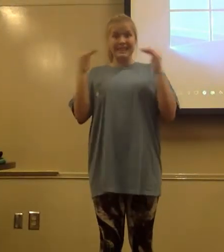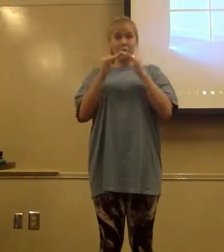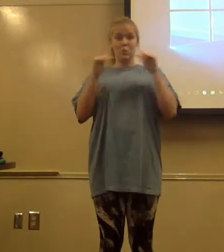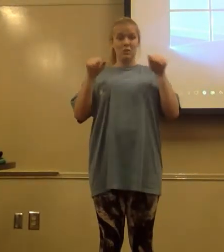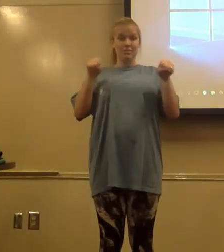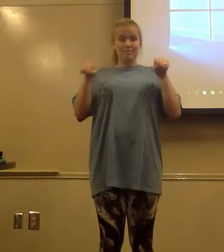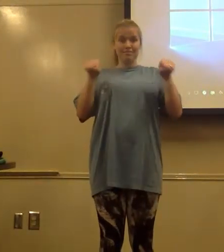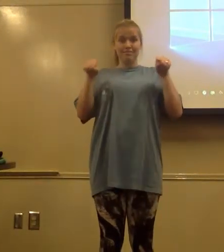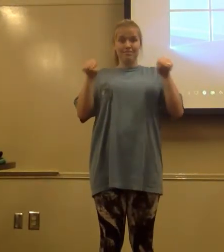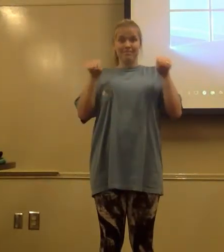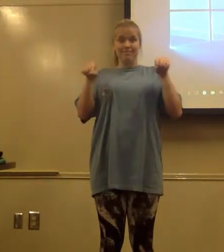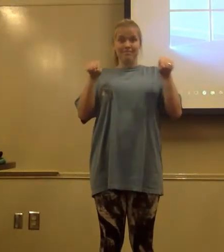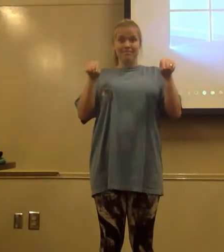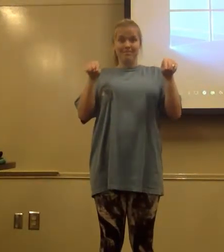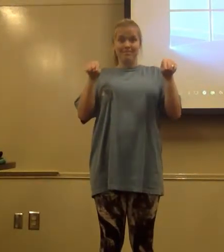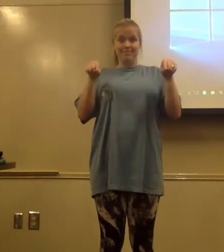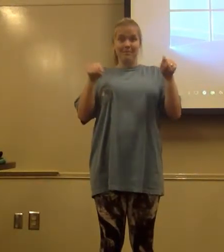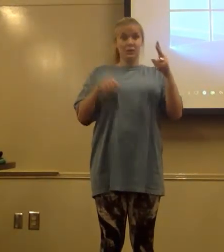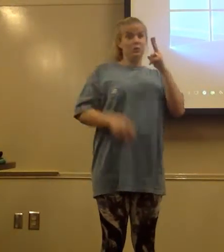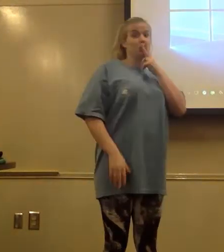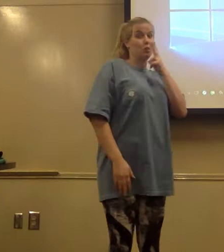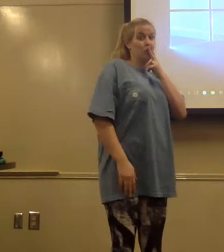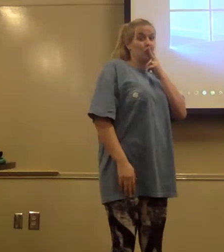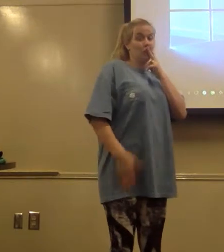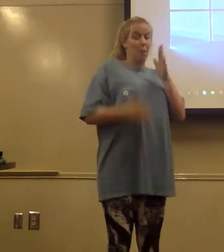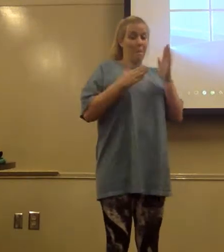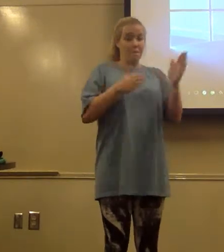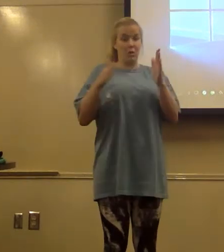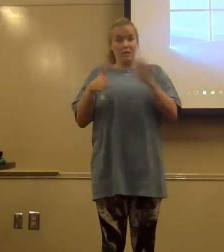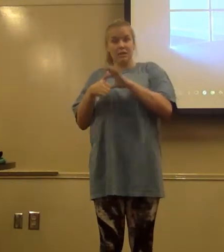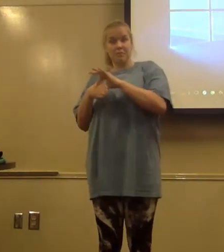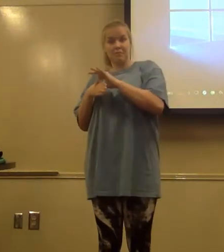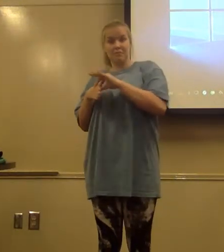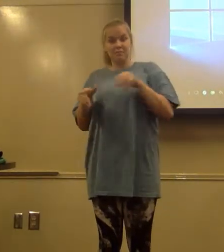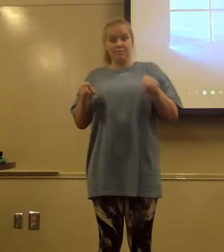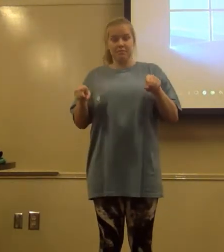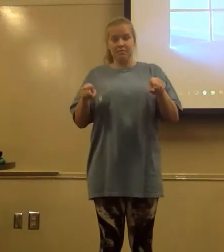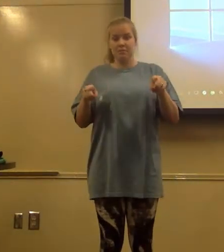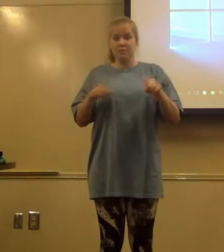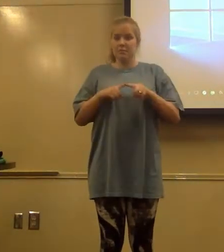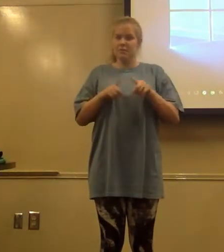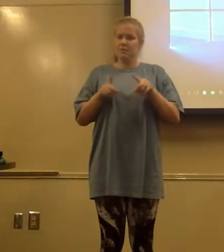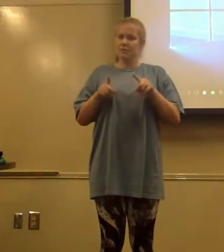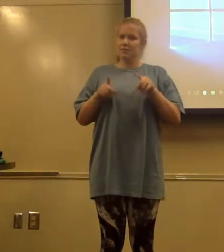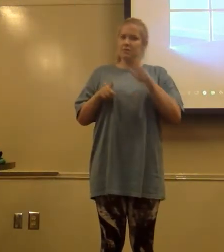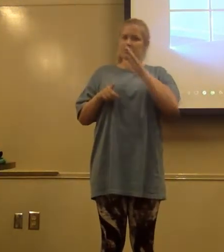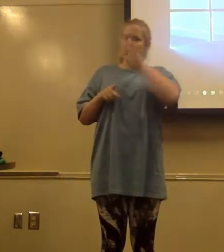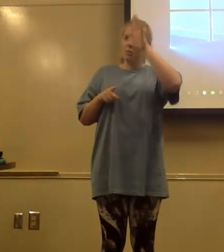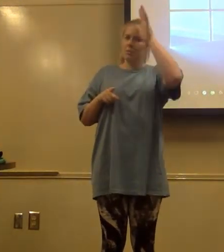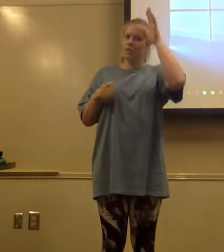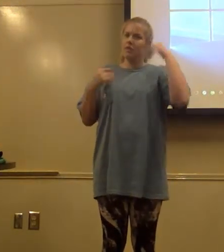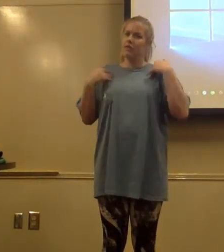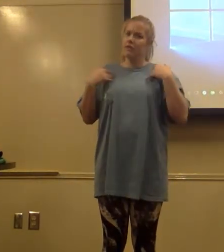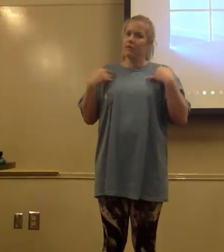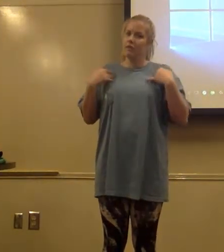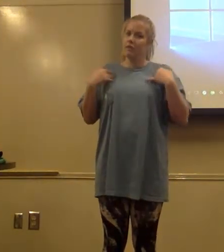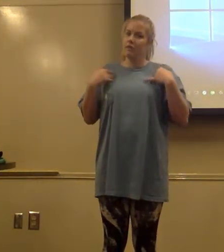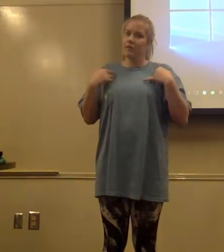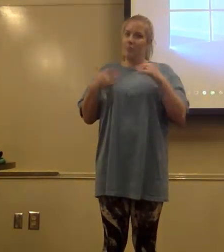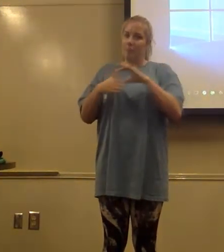causes cancer. Yet, people continue to send their kids to school with these lunch meat products, chicken nuggets, these processed